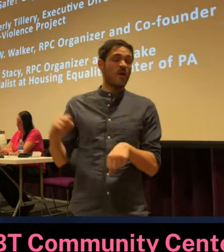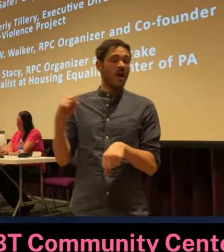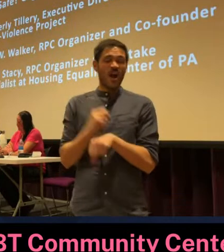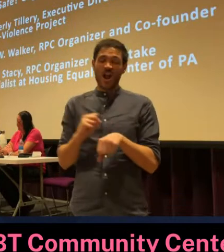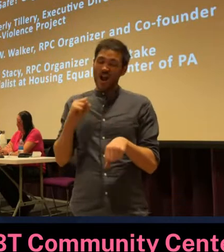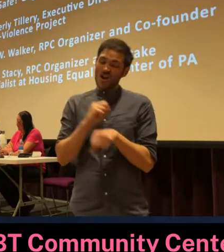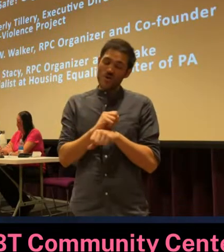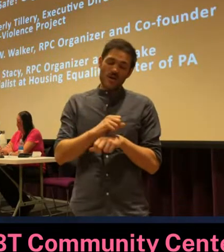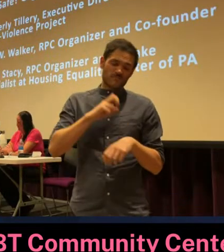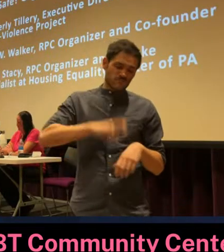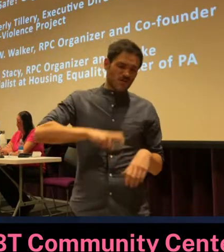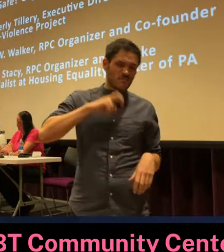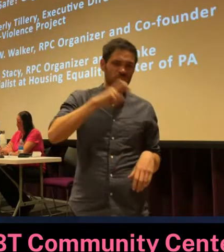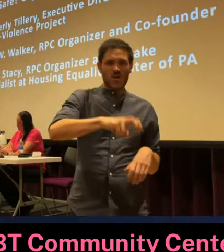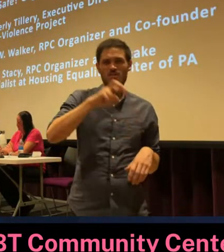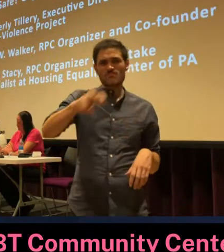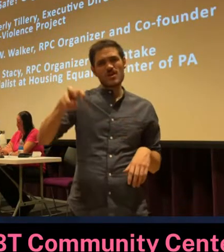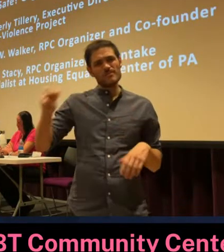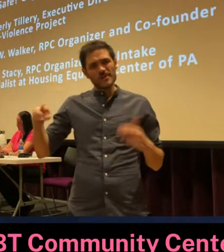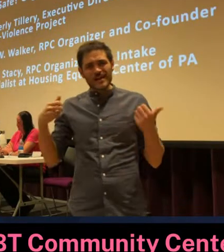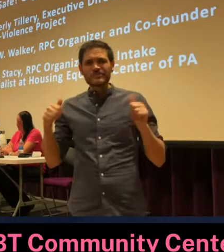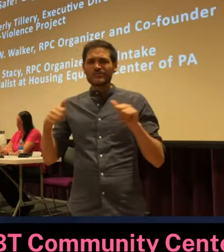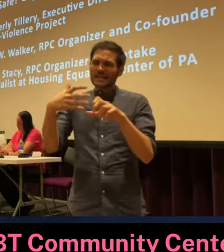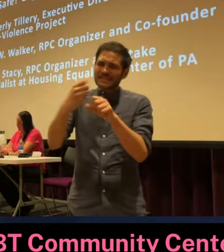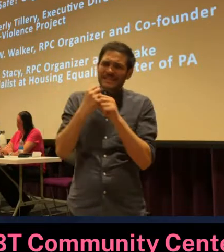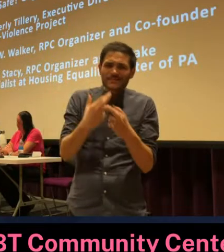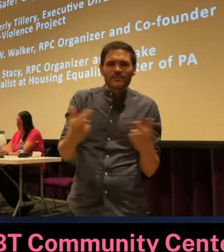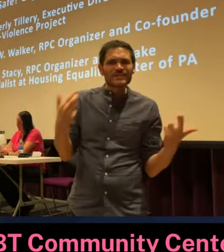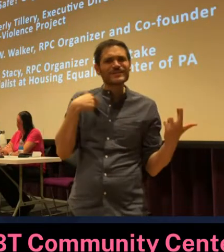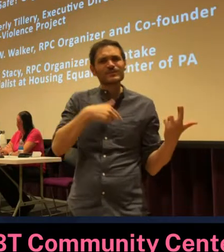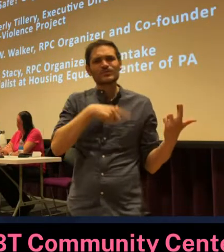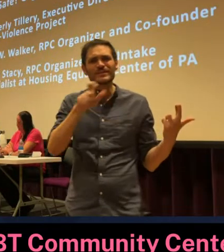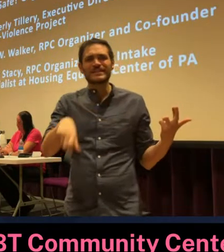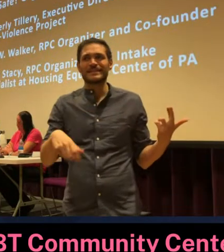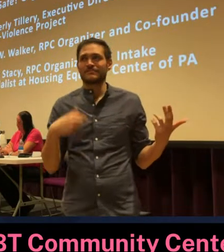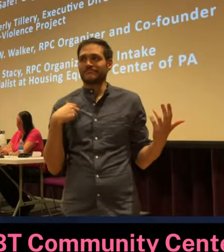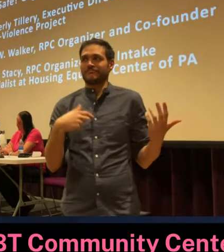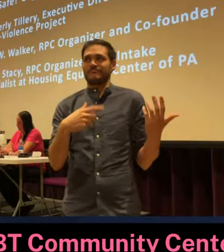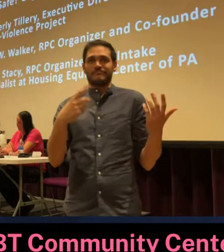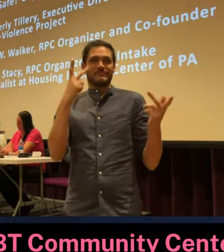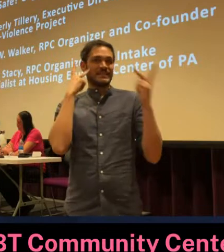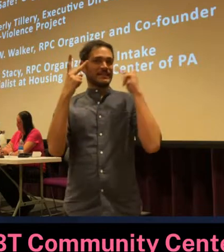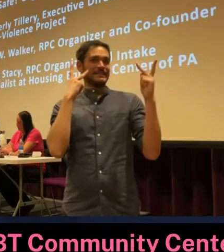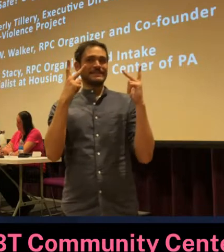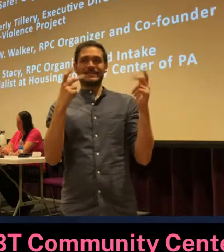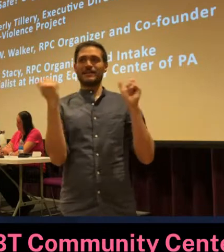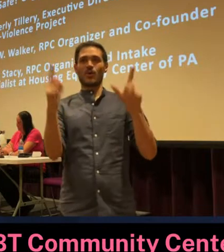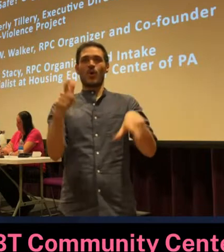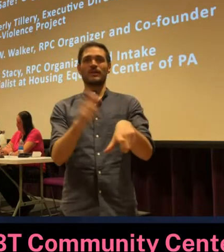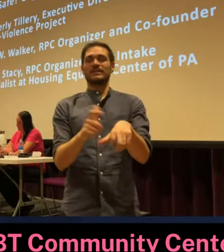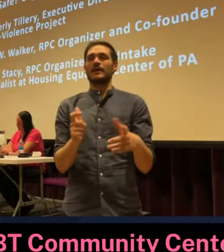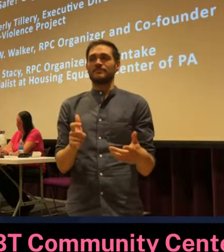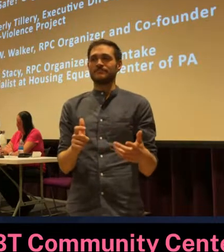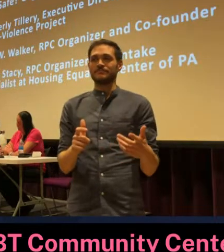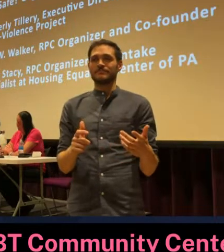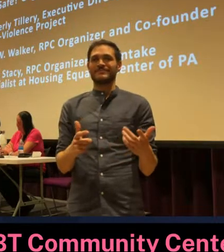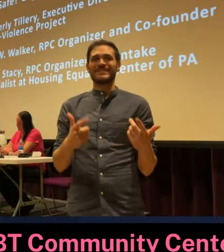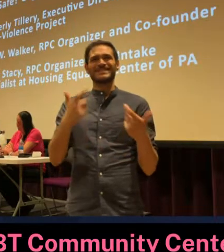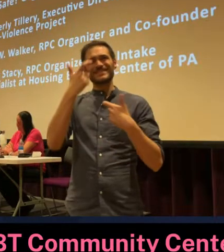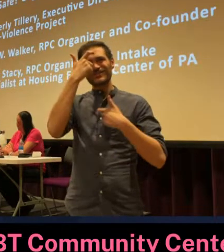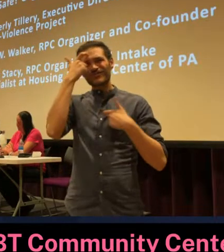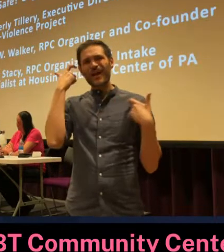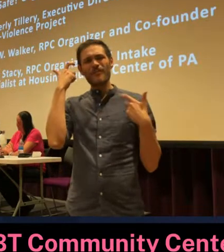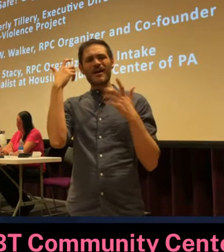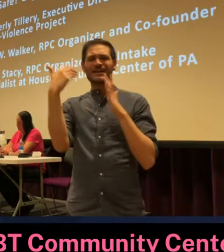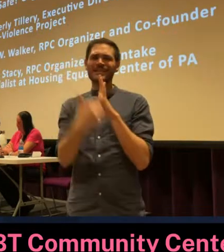that you deserve. We see clients who go through it all the time. And you're re-traumatized every time you go to